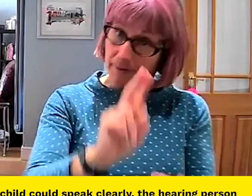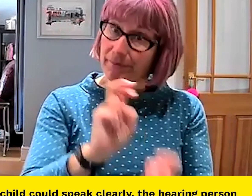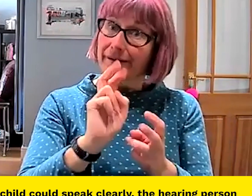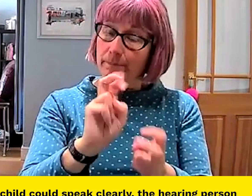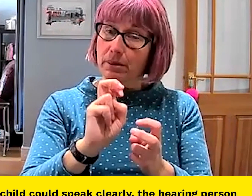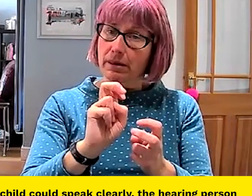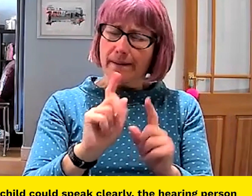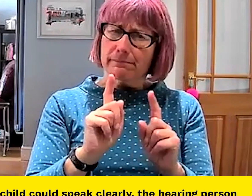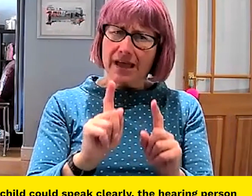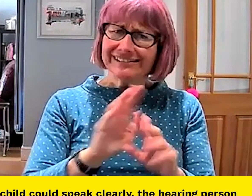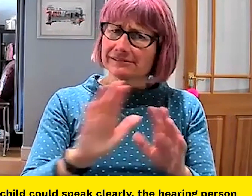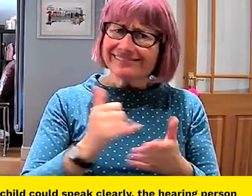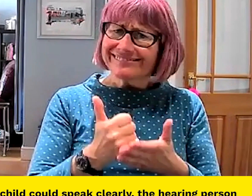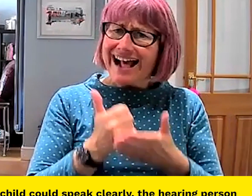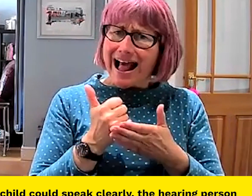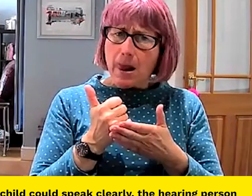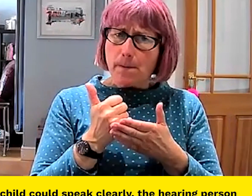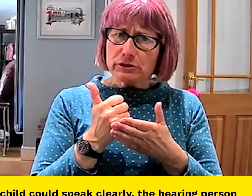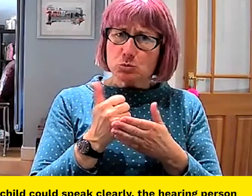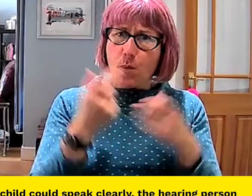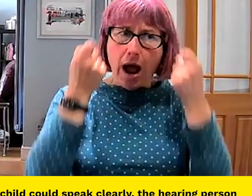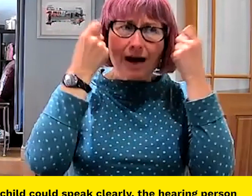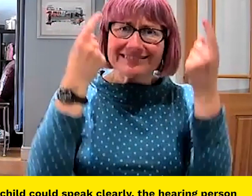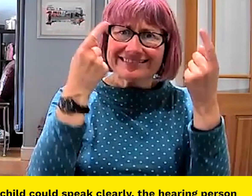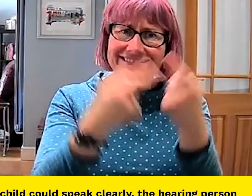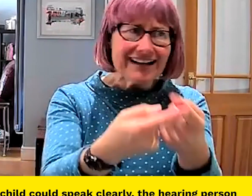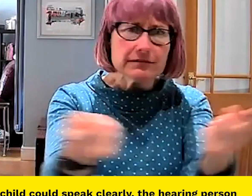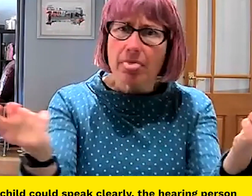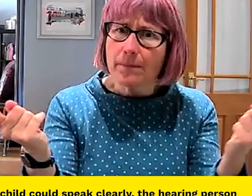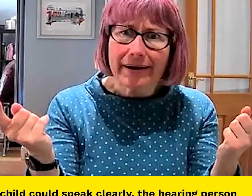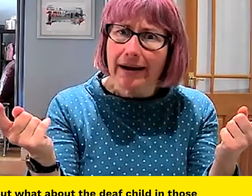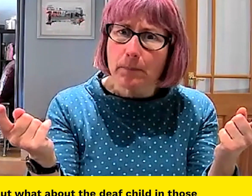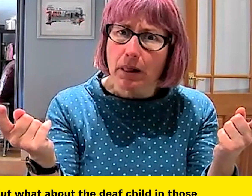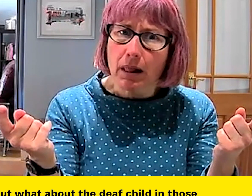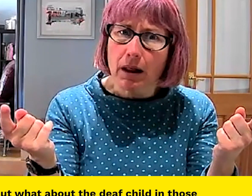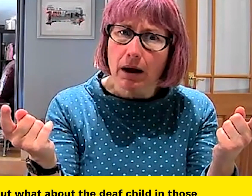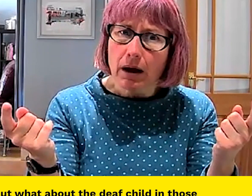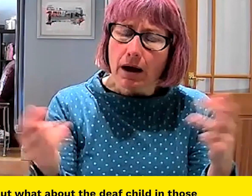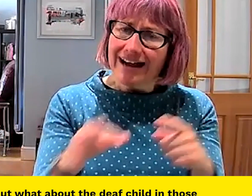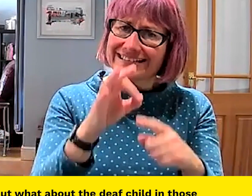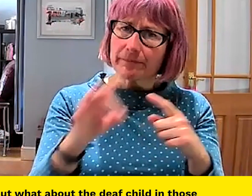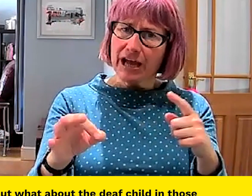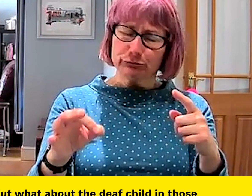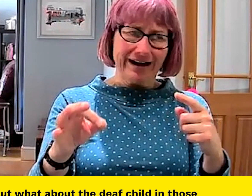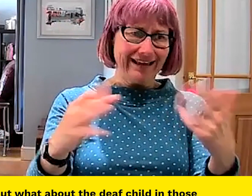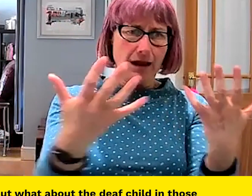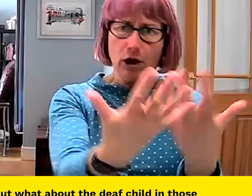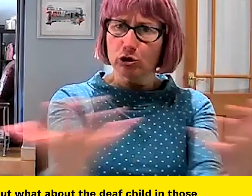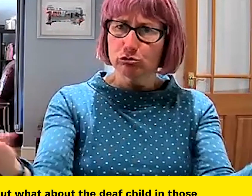speak clearly, the hearing person would be able to pick that up, and that's fine. But what about the deaf child in those situations?